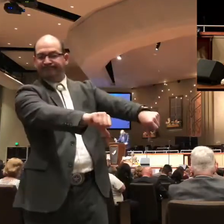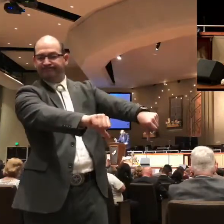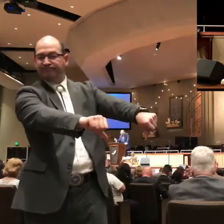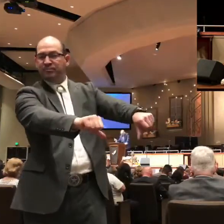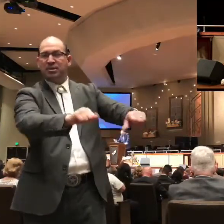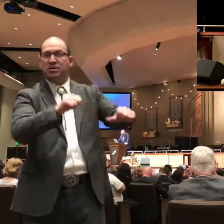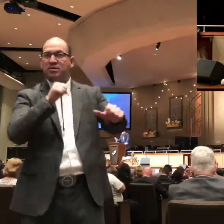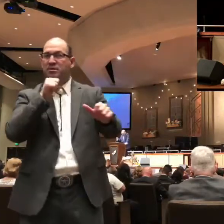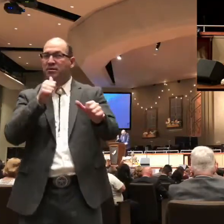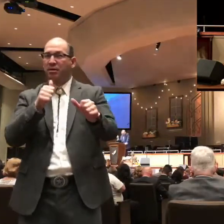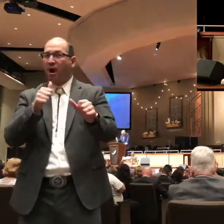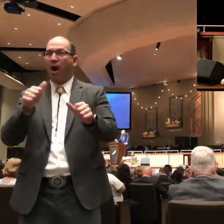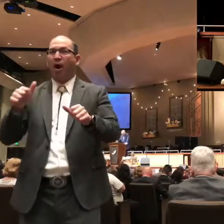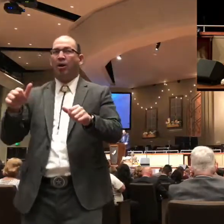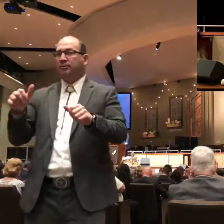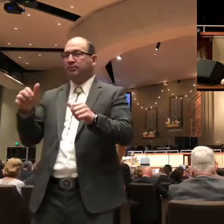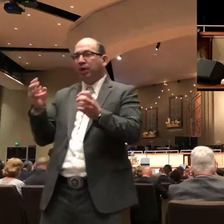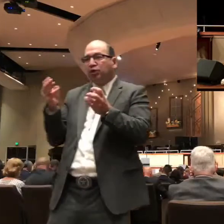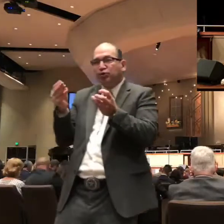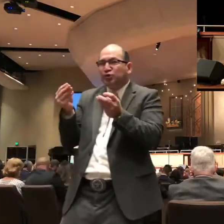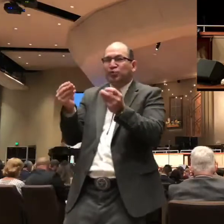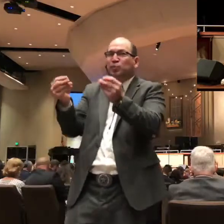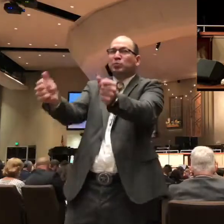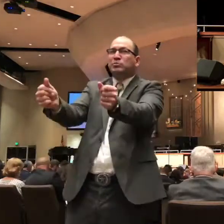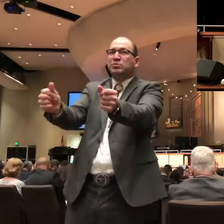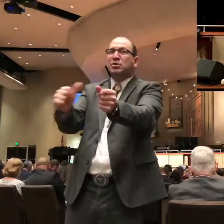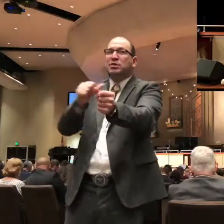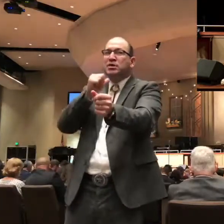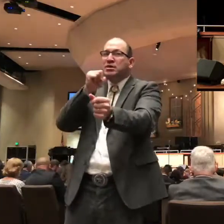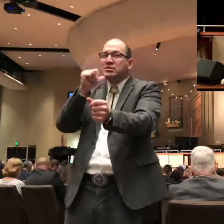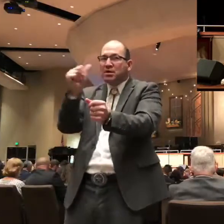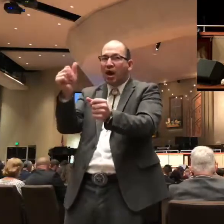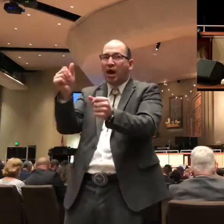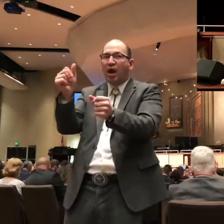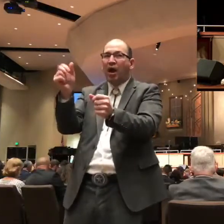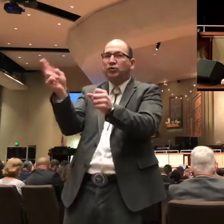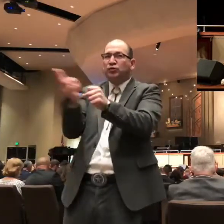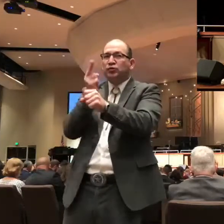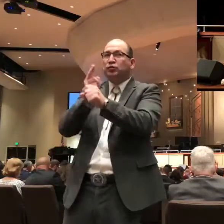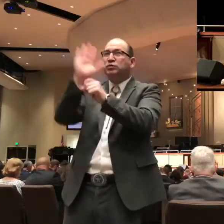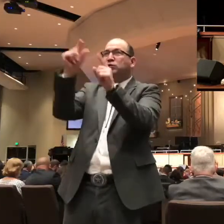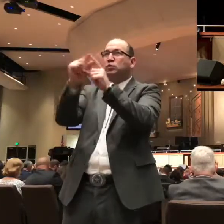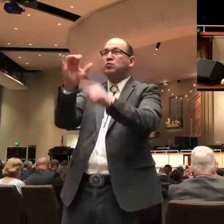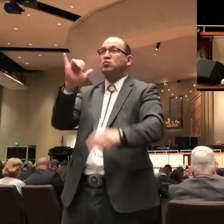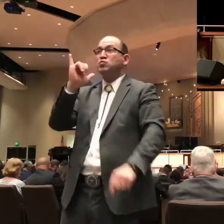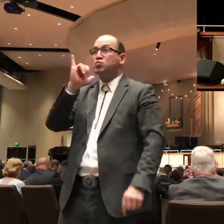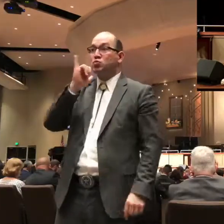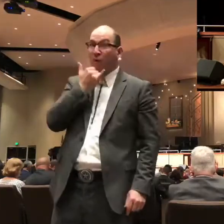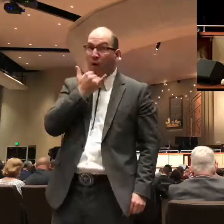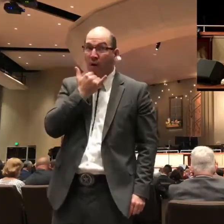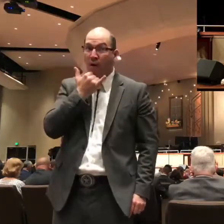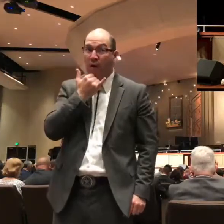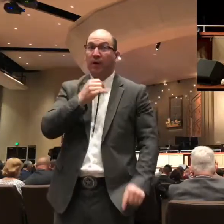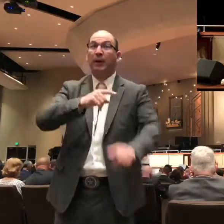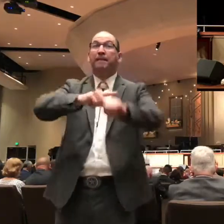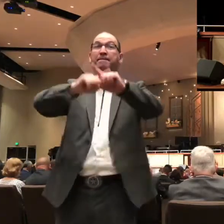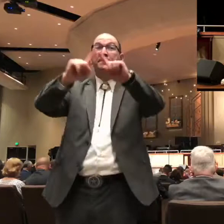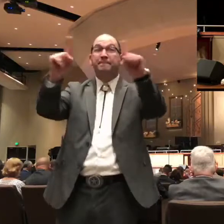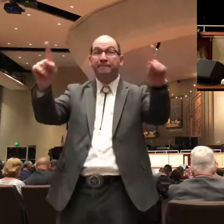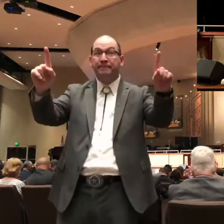craftiness, nor handling the word of God deceitfully, but